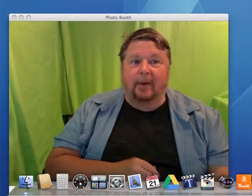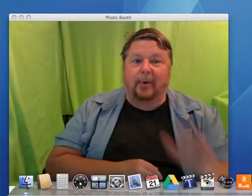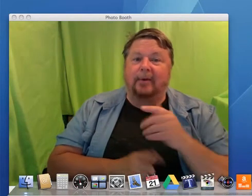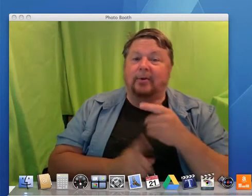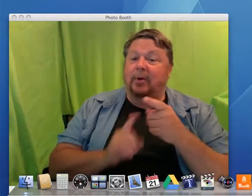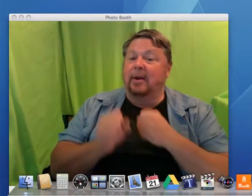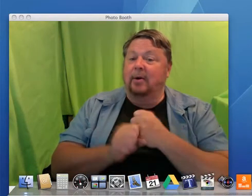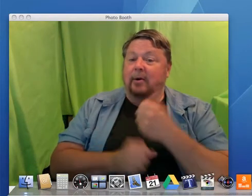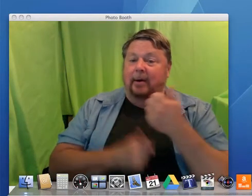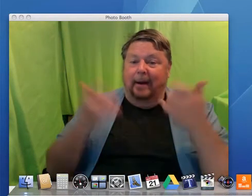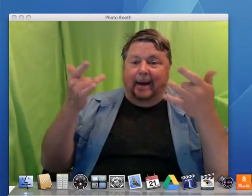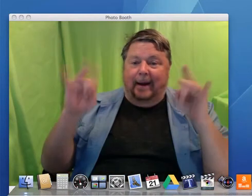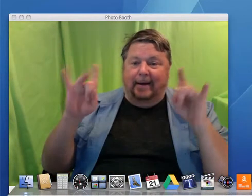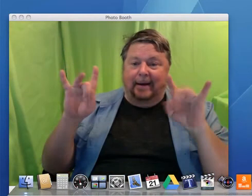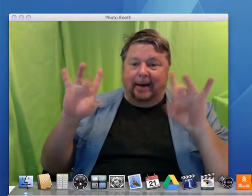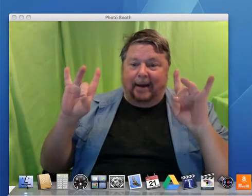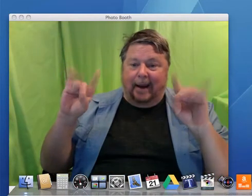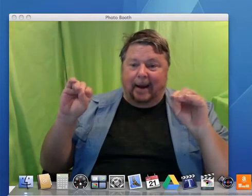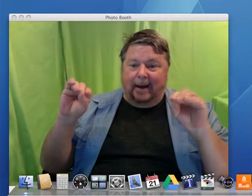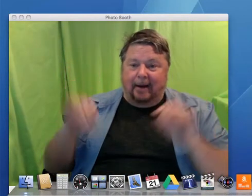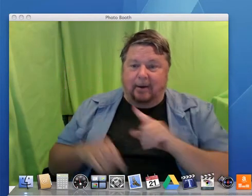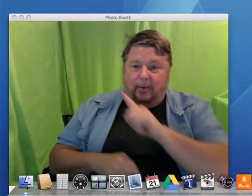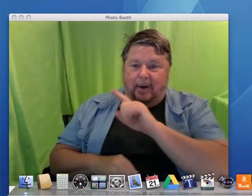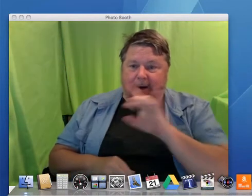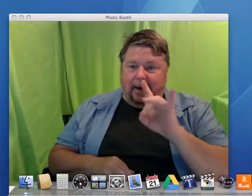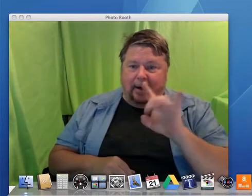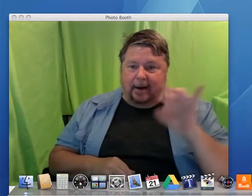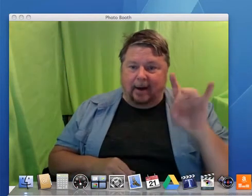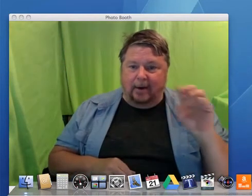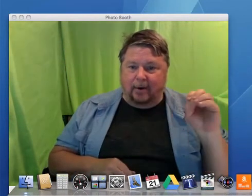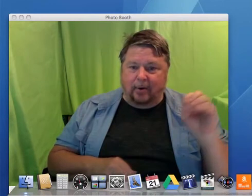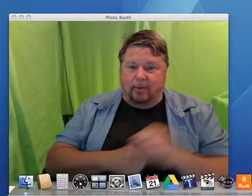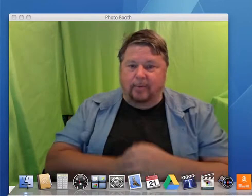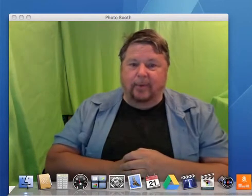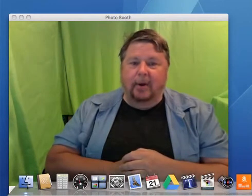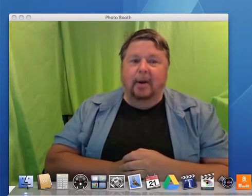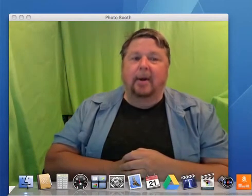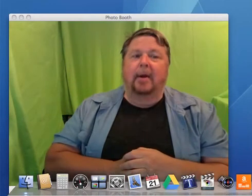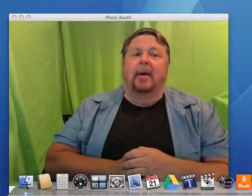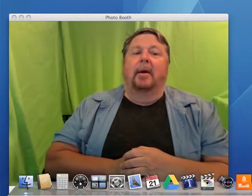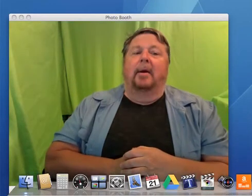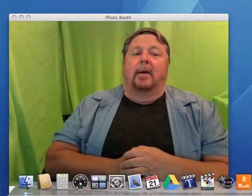we get to the year 1880. 1880.